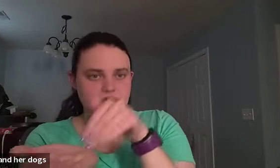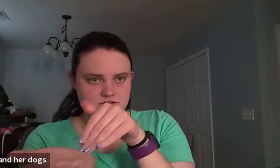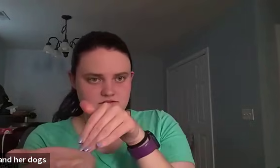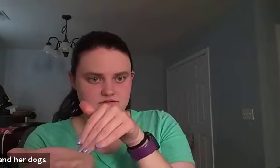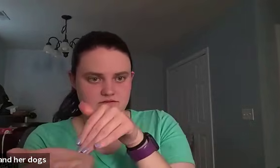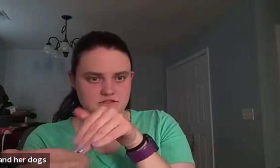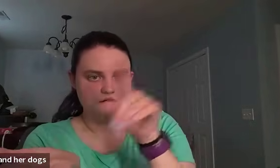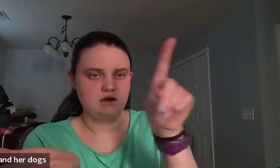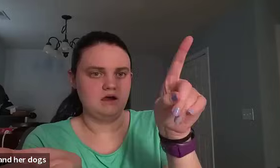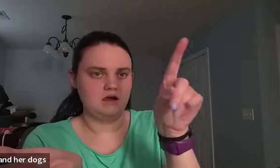So